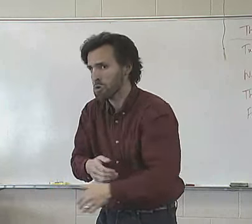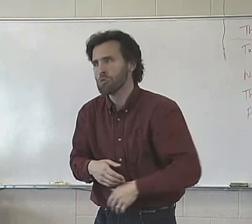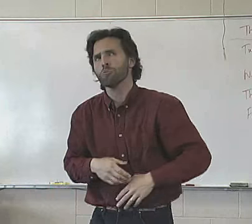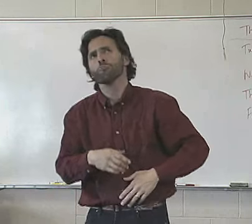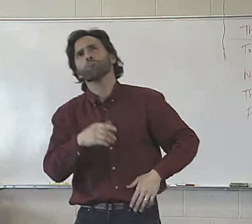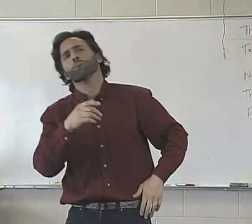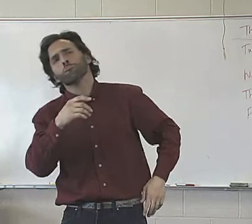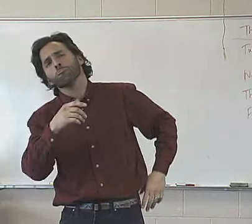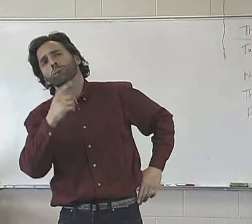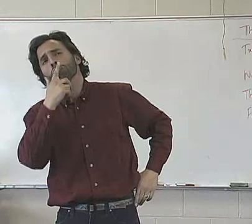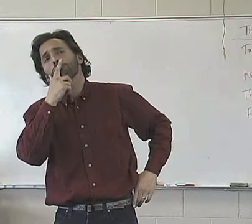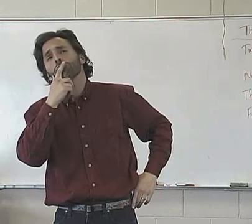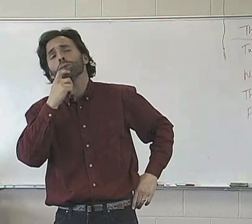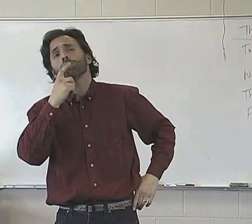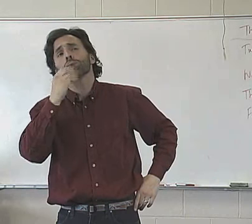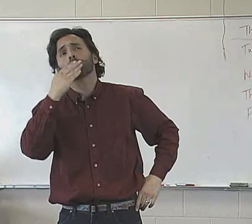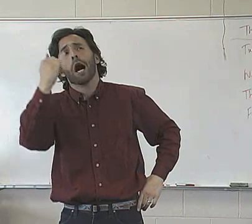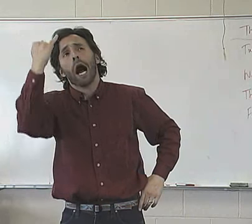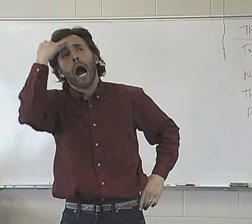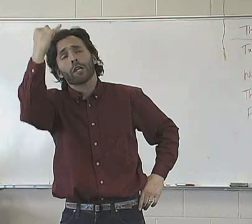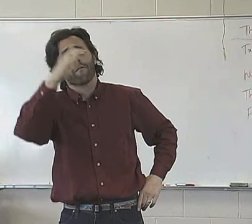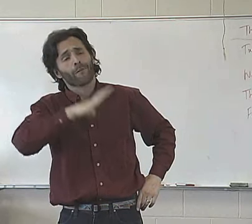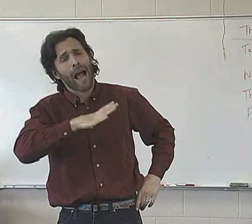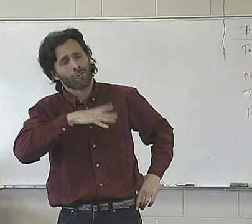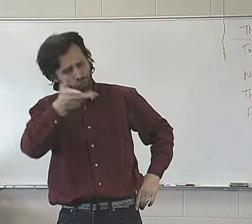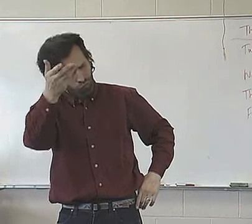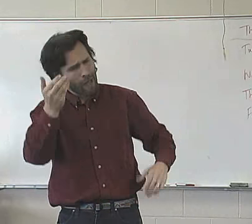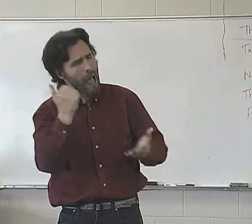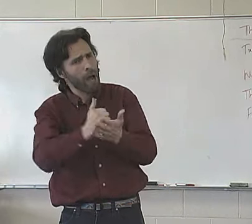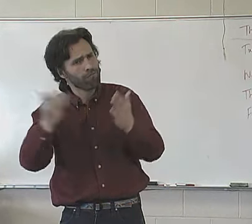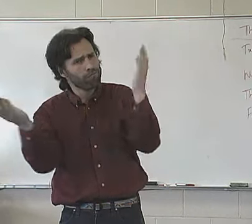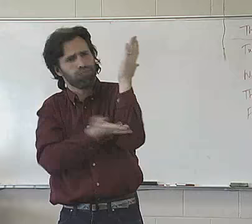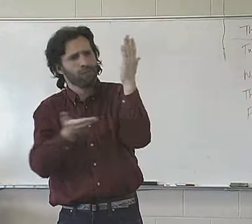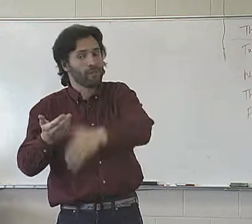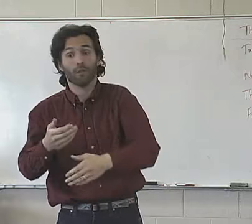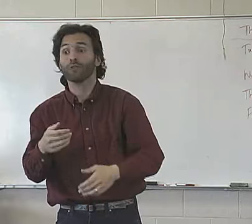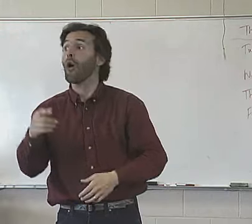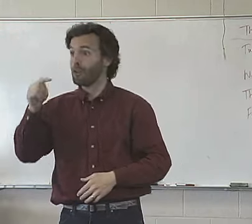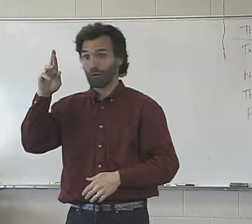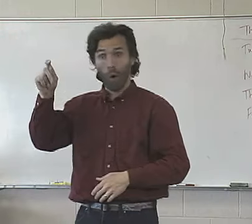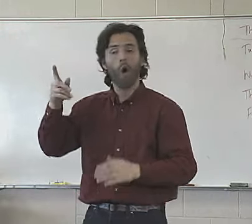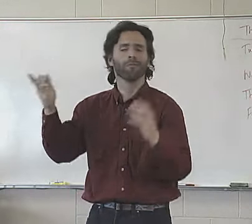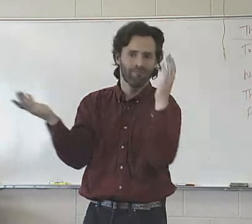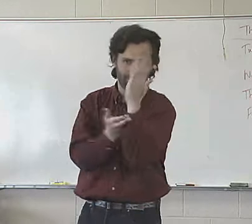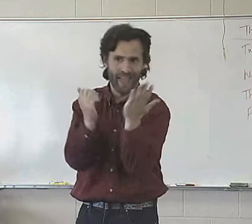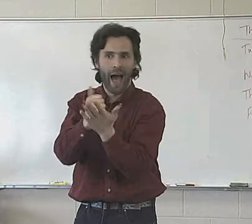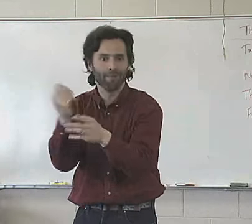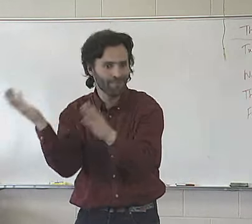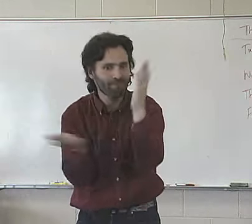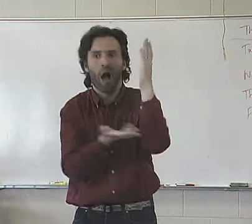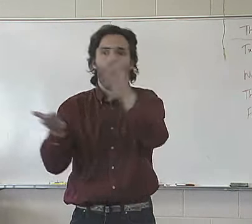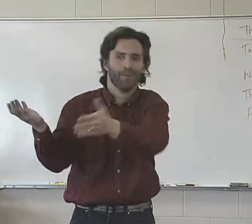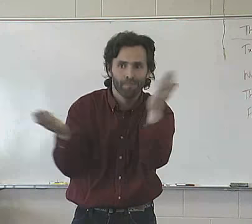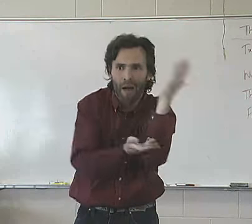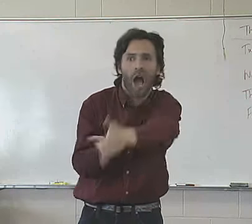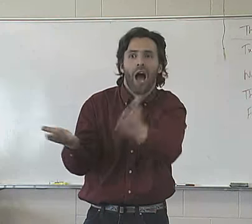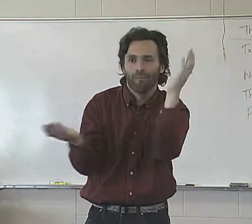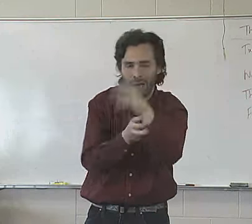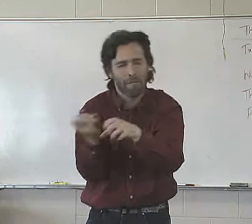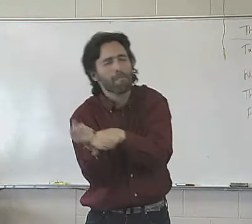Yeah, sure. That's a good idea. Suit yourself, said the boy. And so that's what they did. They cut down trees for the rest of that day. And when they were